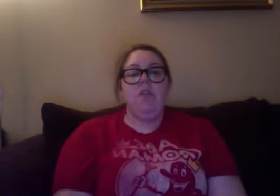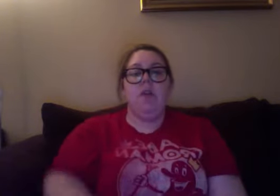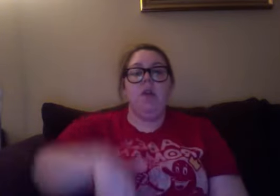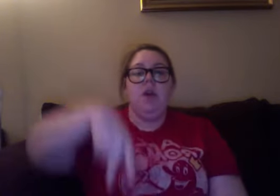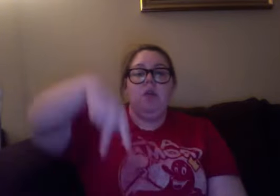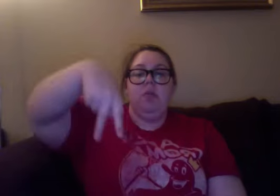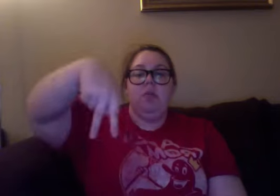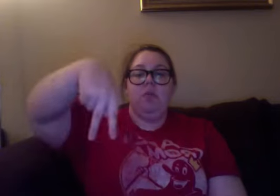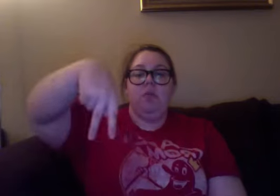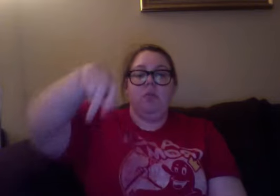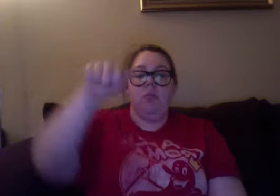Pennsylvania?